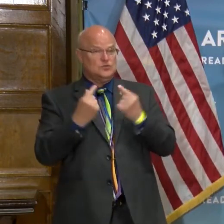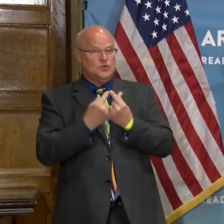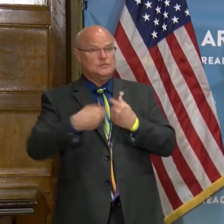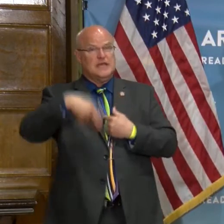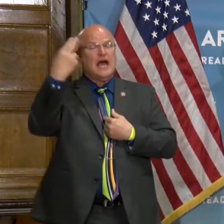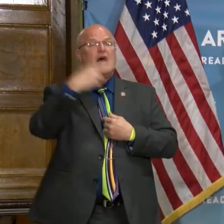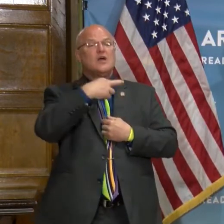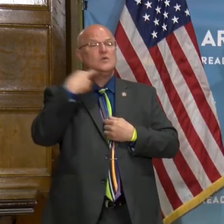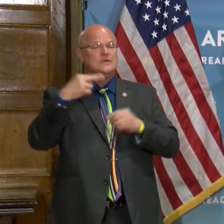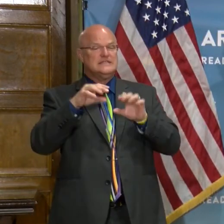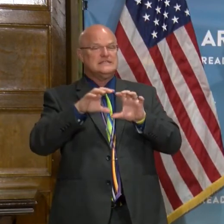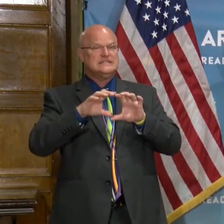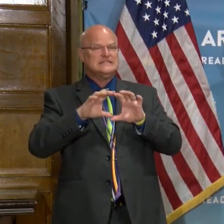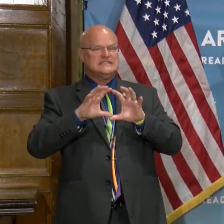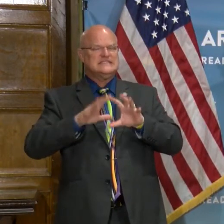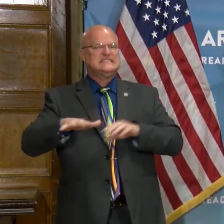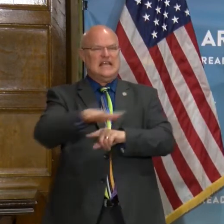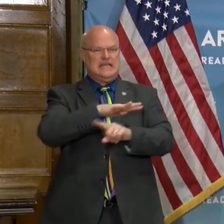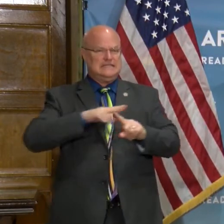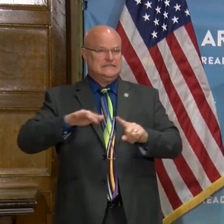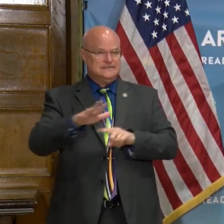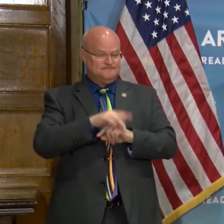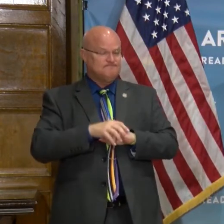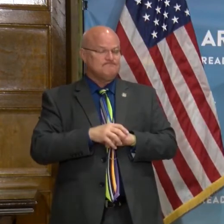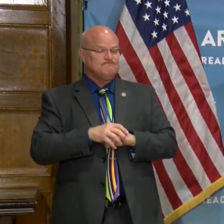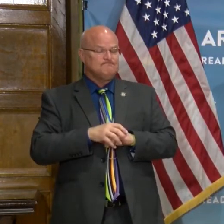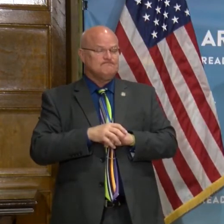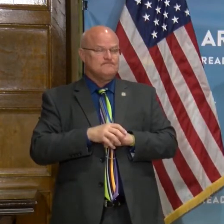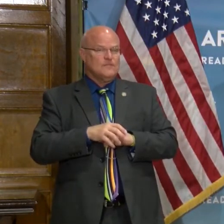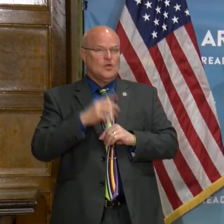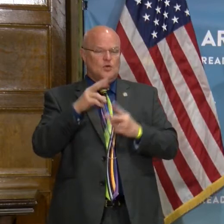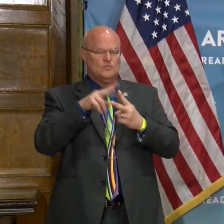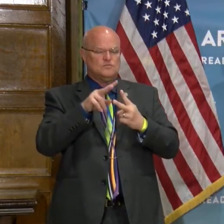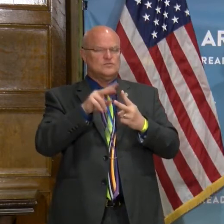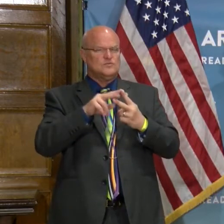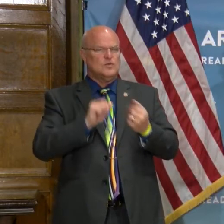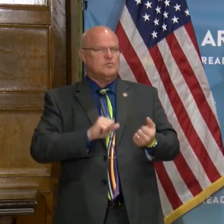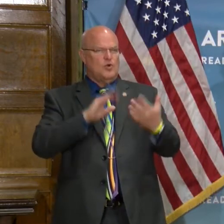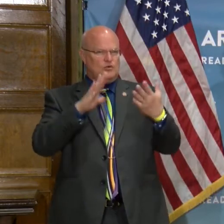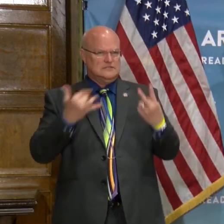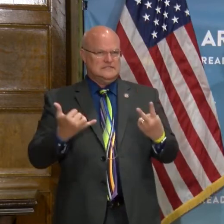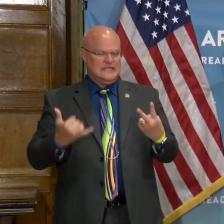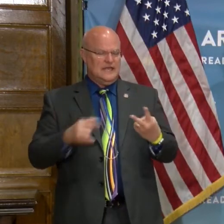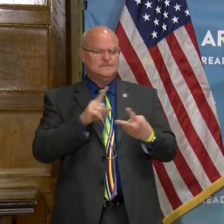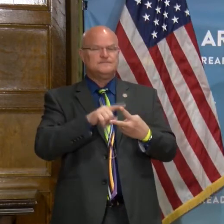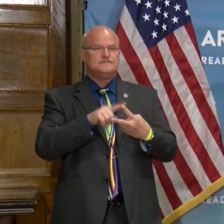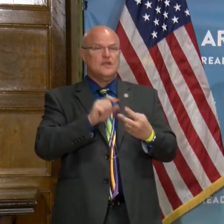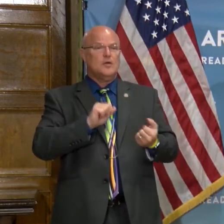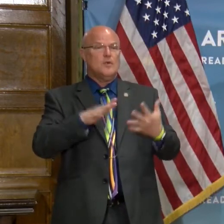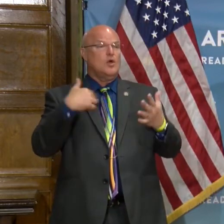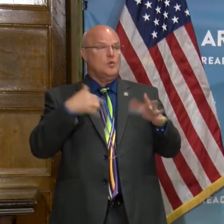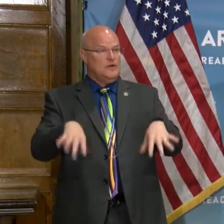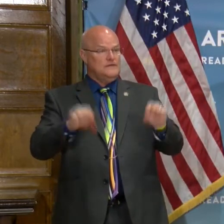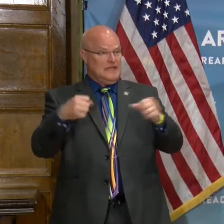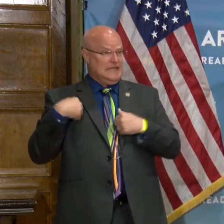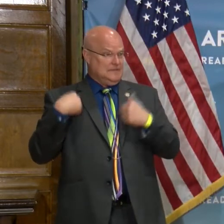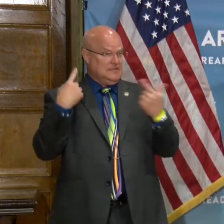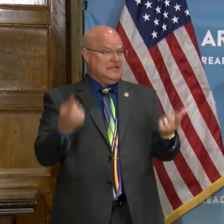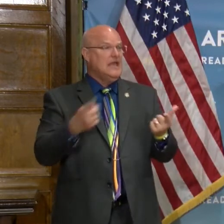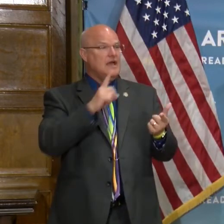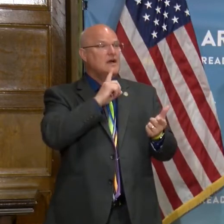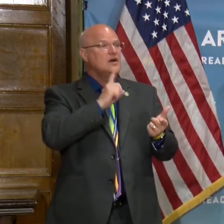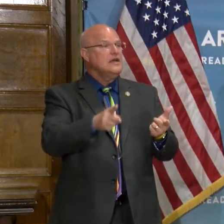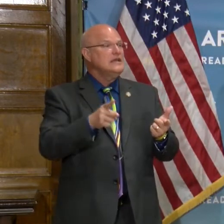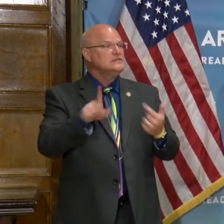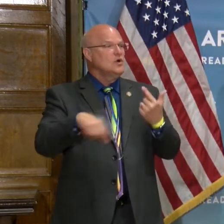high-risk settings. And there are basically one of two approaches that are being taken now. The approach that we've taken up till now